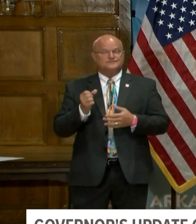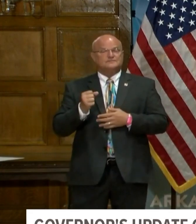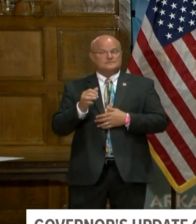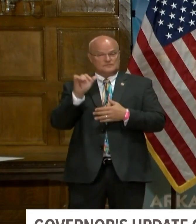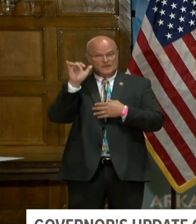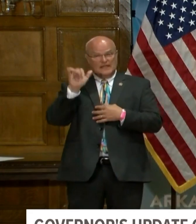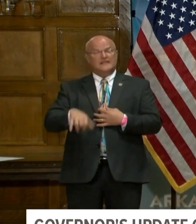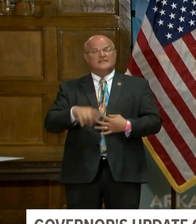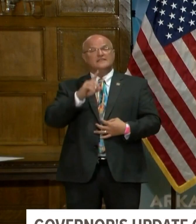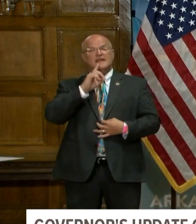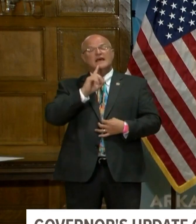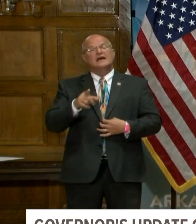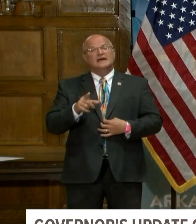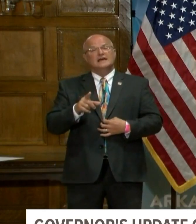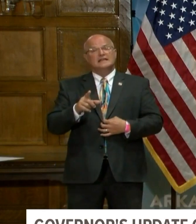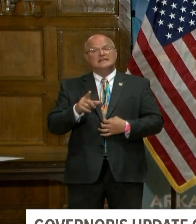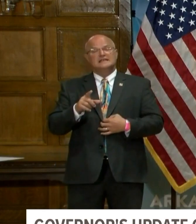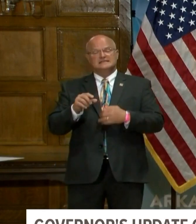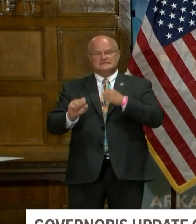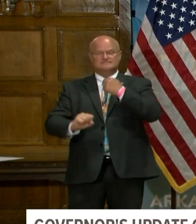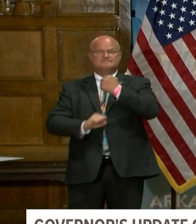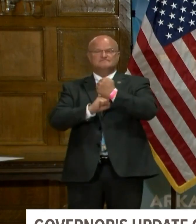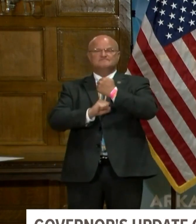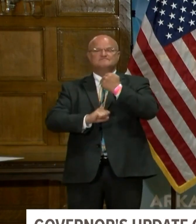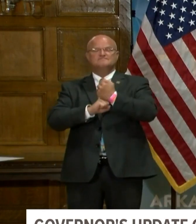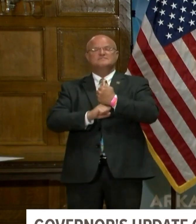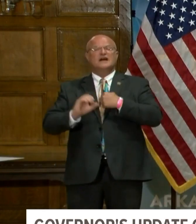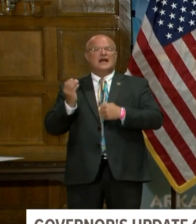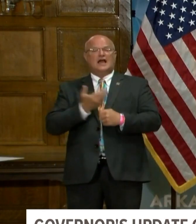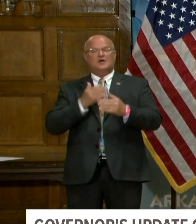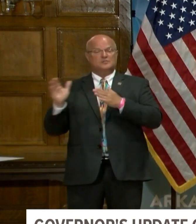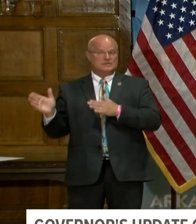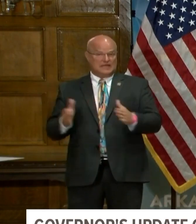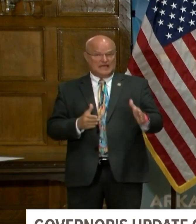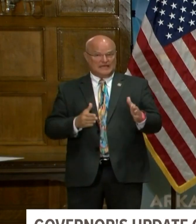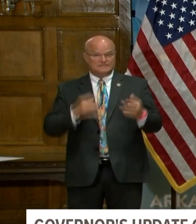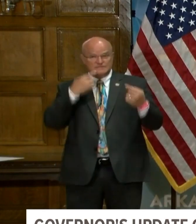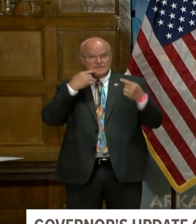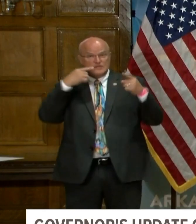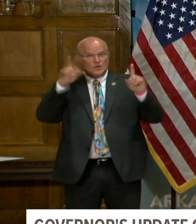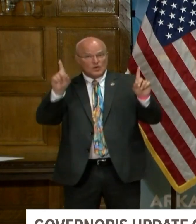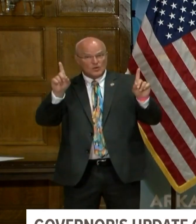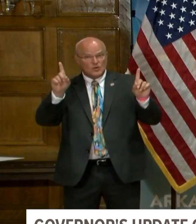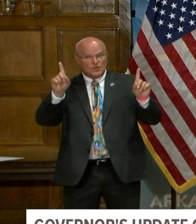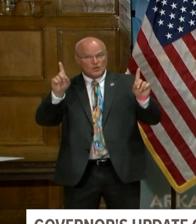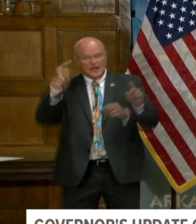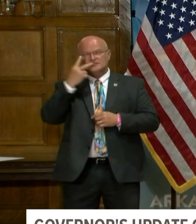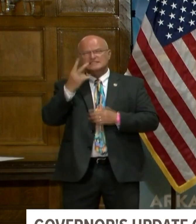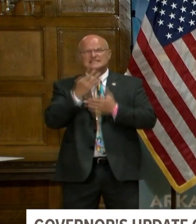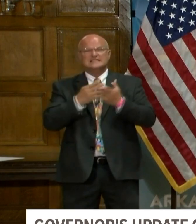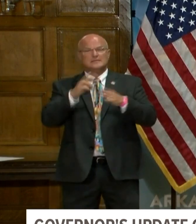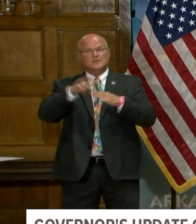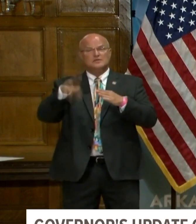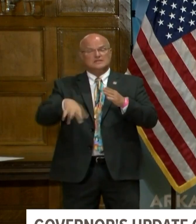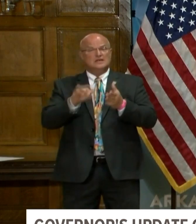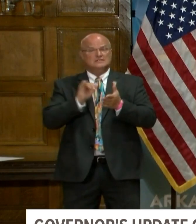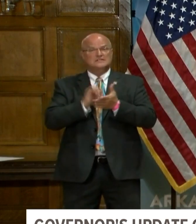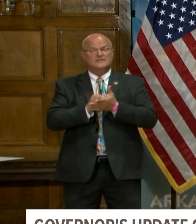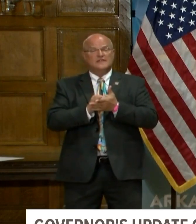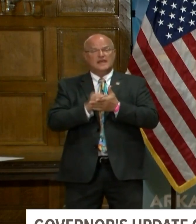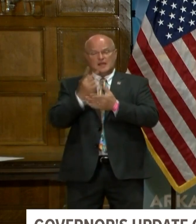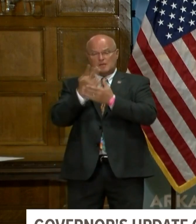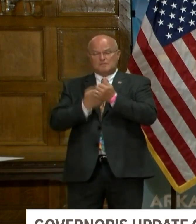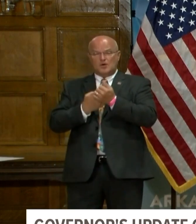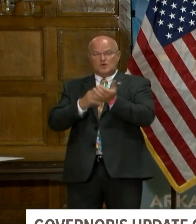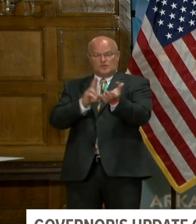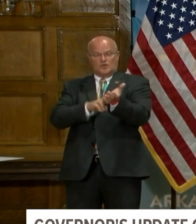So that is a fundamental part of our strategy. It is working well. I think you can see some of the results of that,